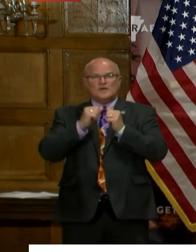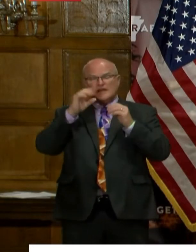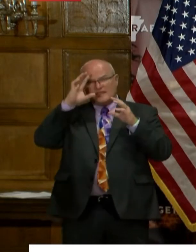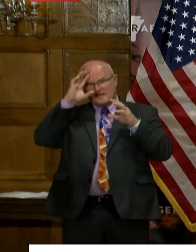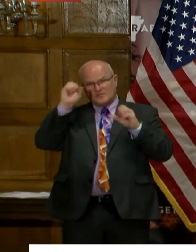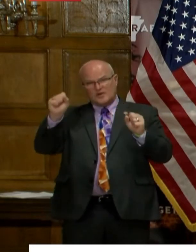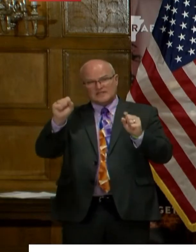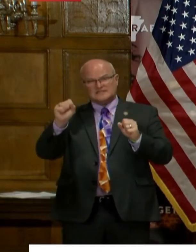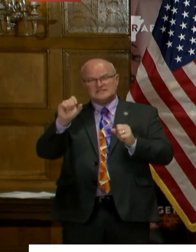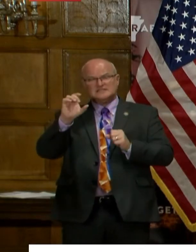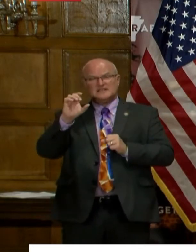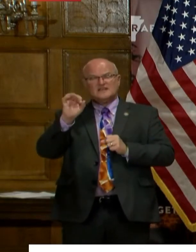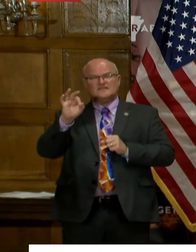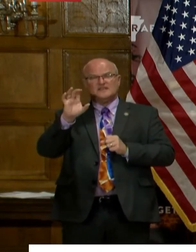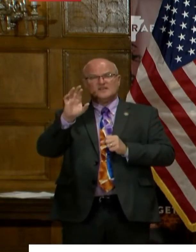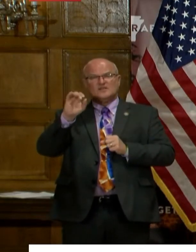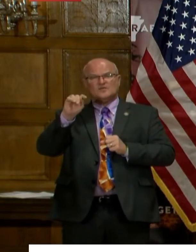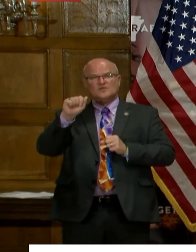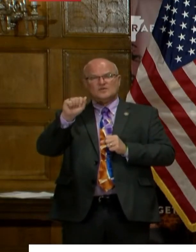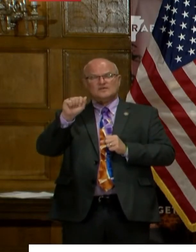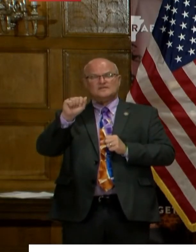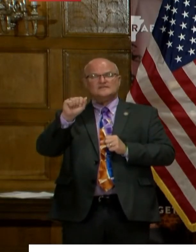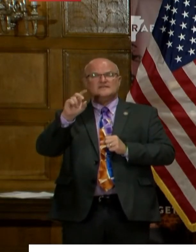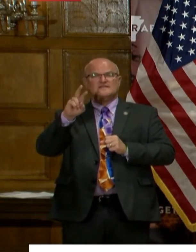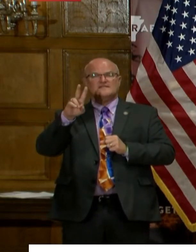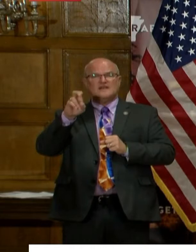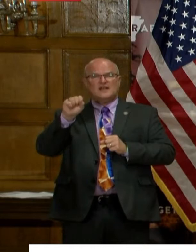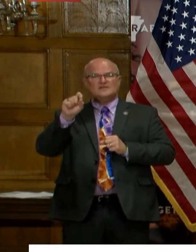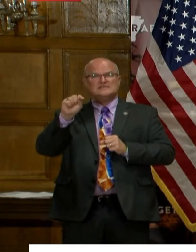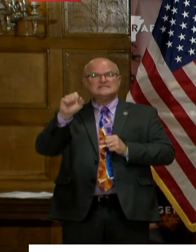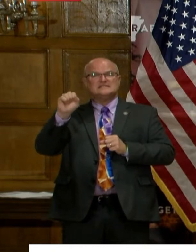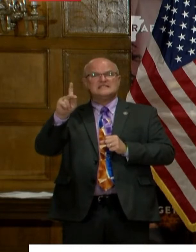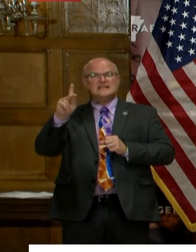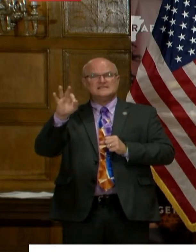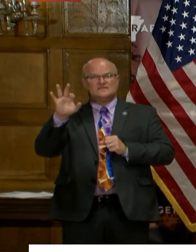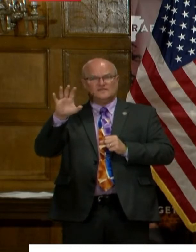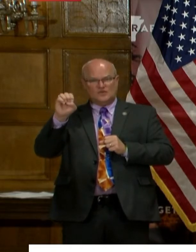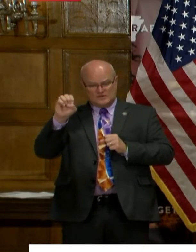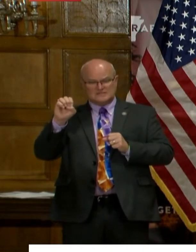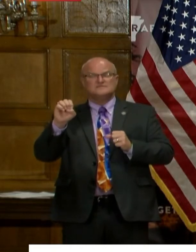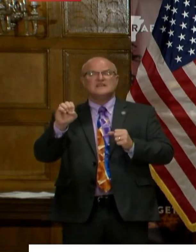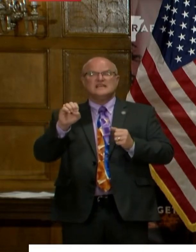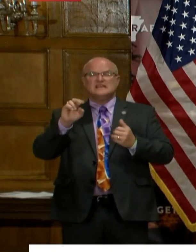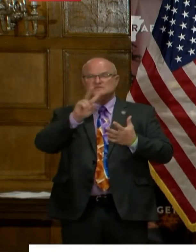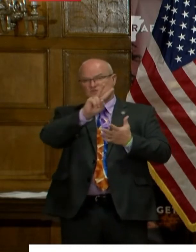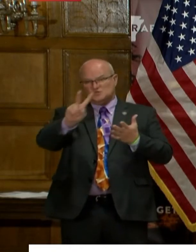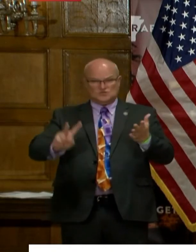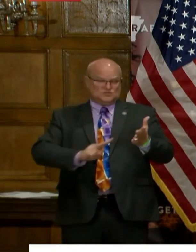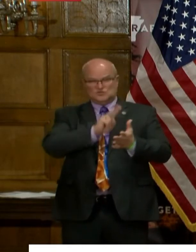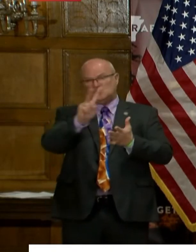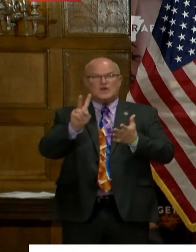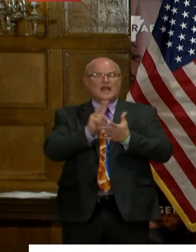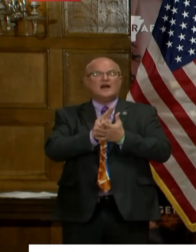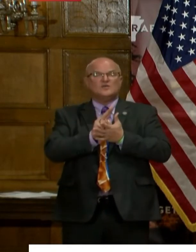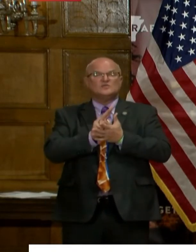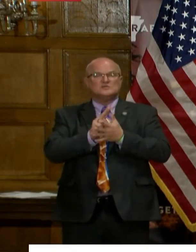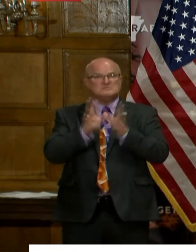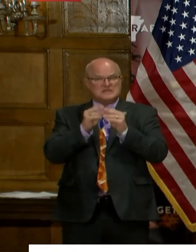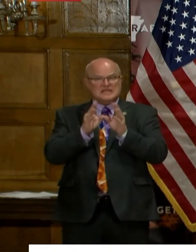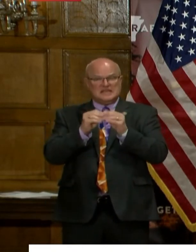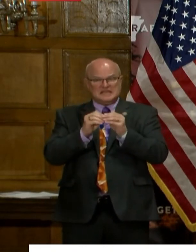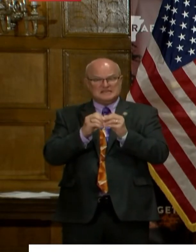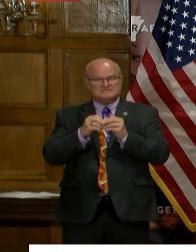president's coronavirus task force from the White House. It was a 2-hour